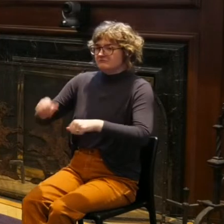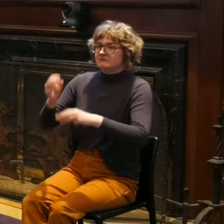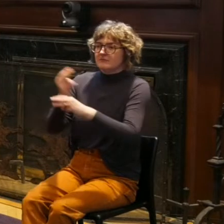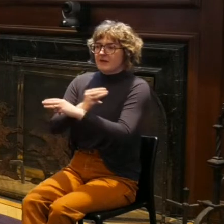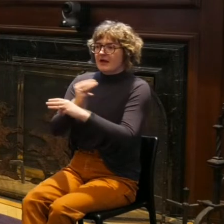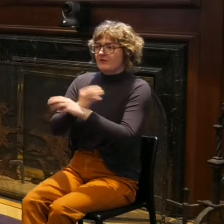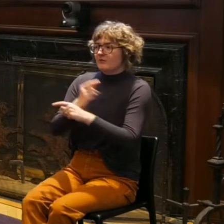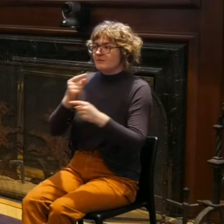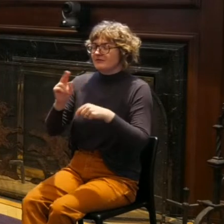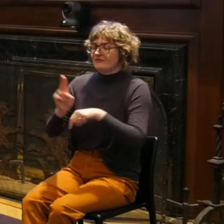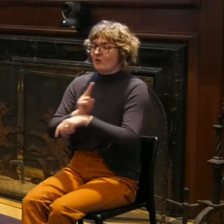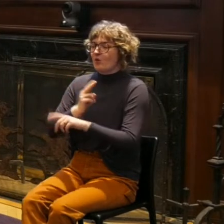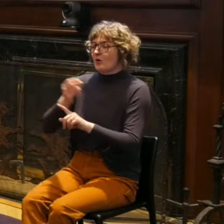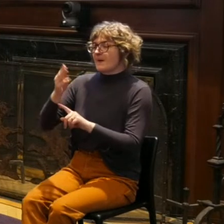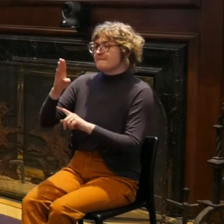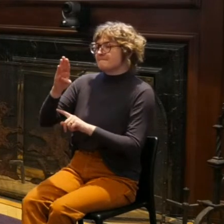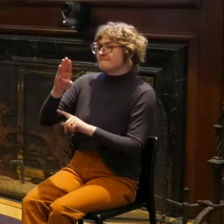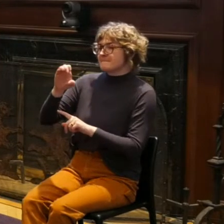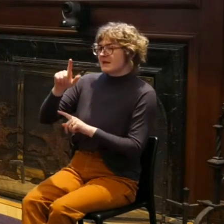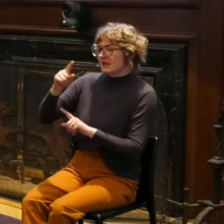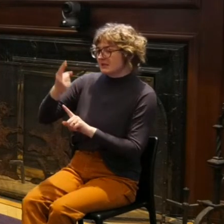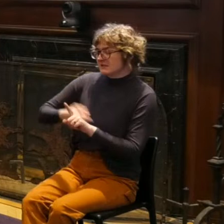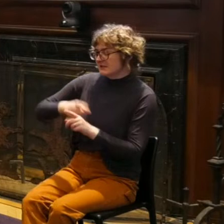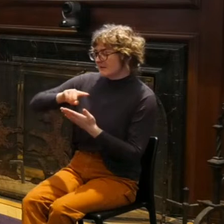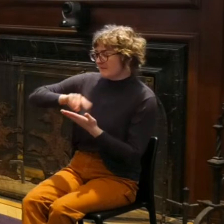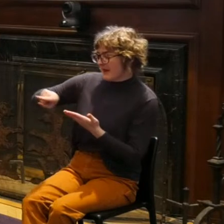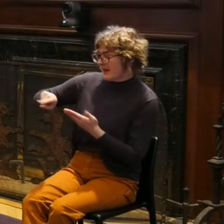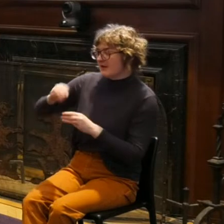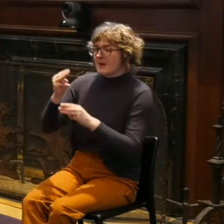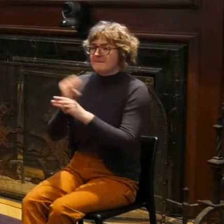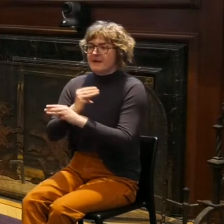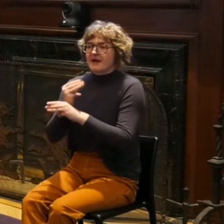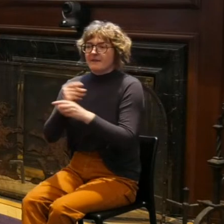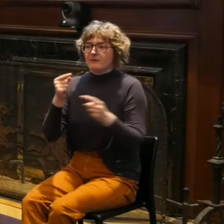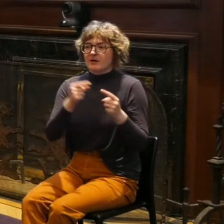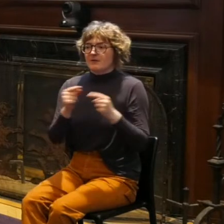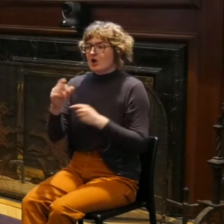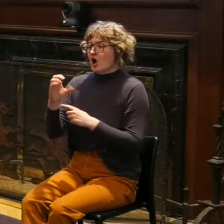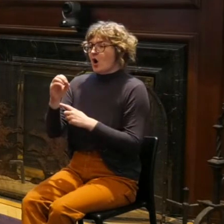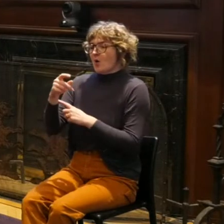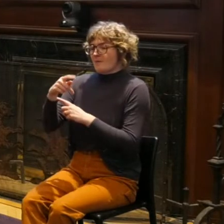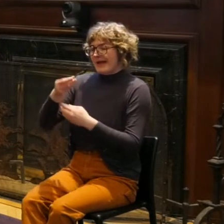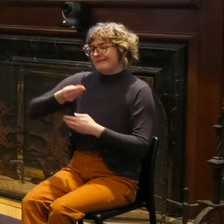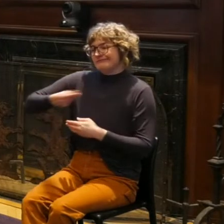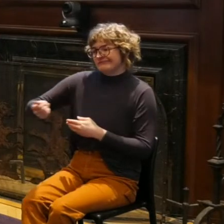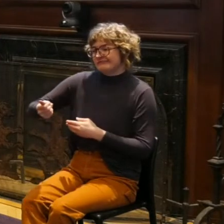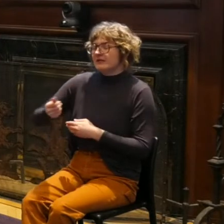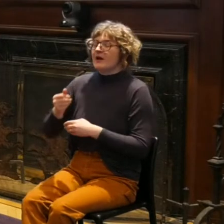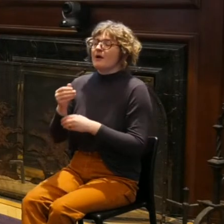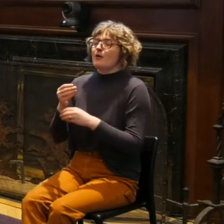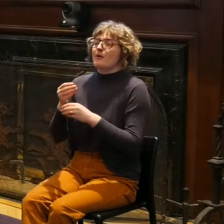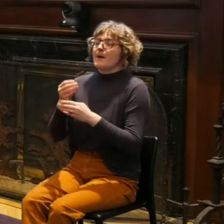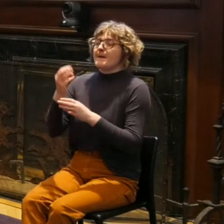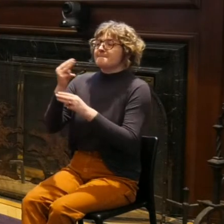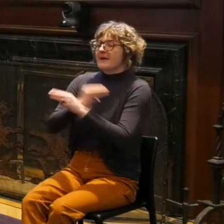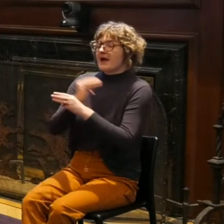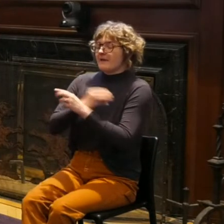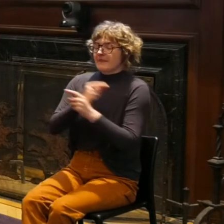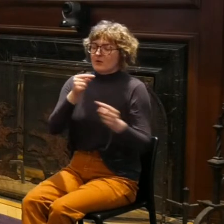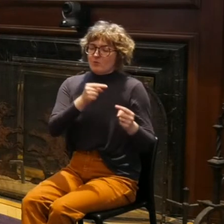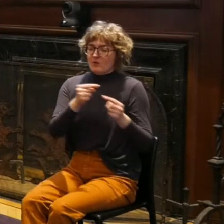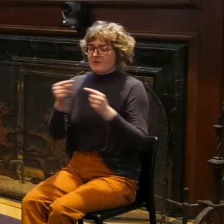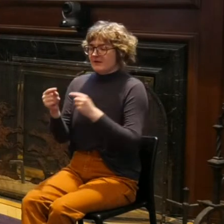a utility bill. Math is a weapon when it is copay. Math is a weapon when it is a